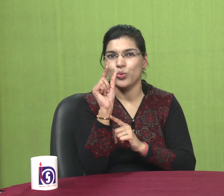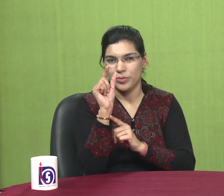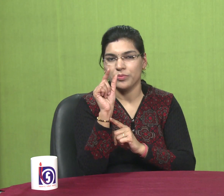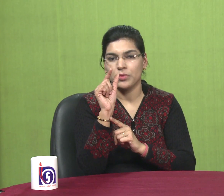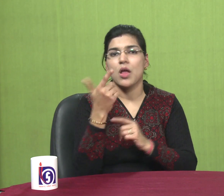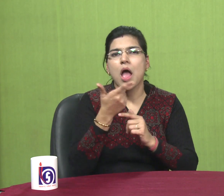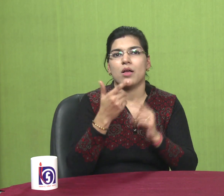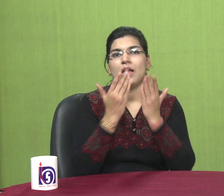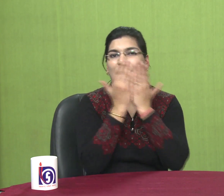EDU.